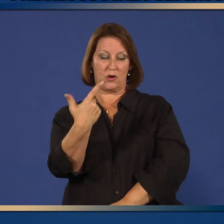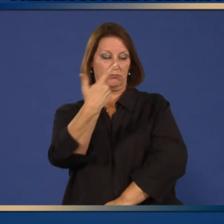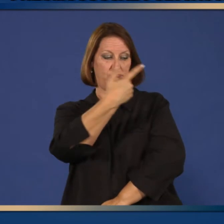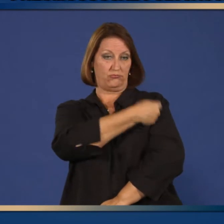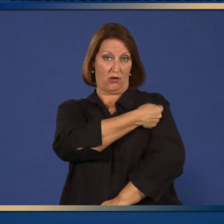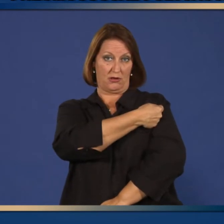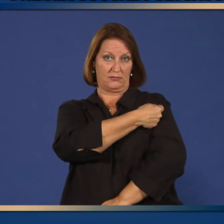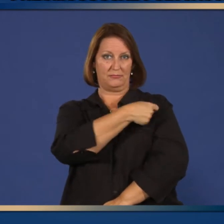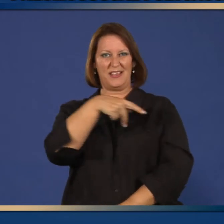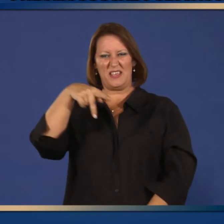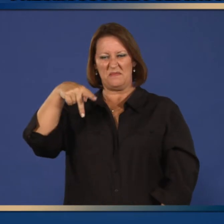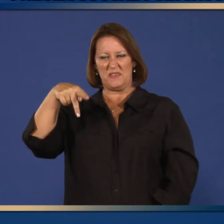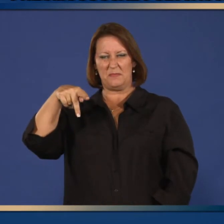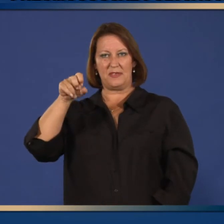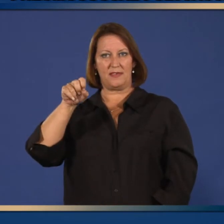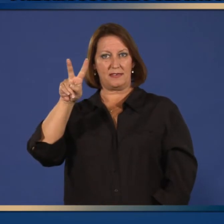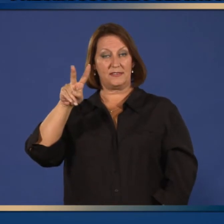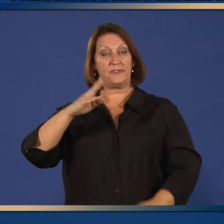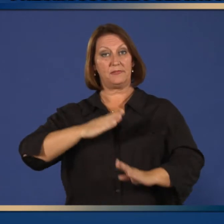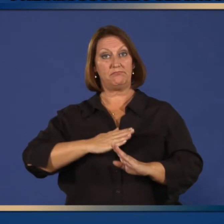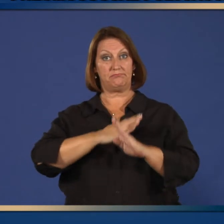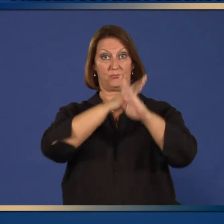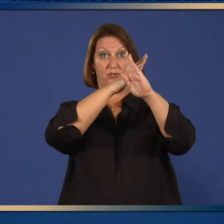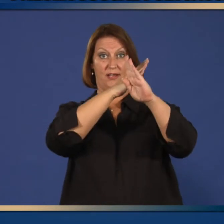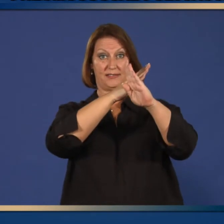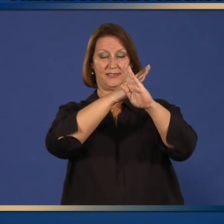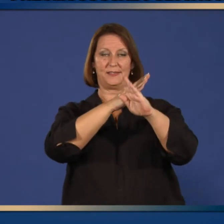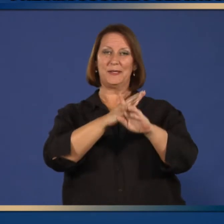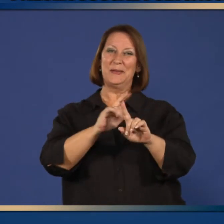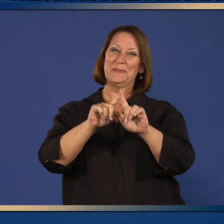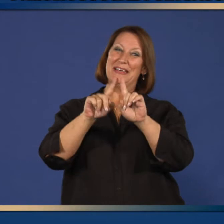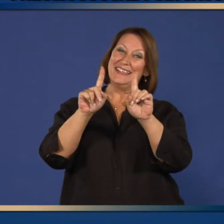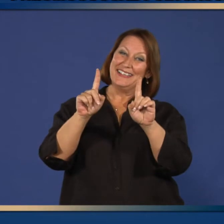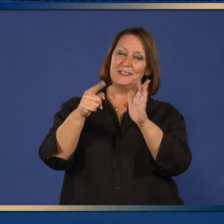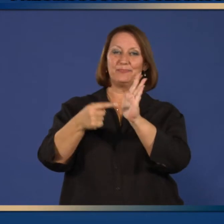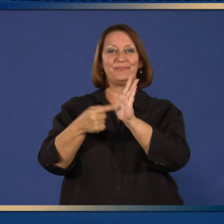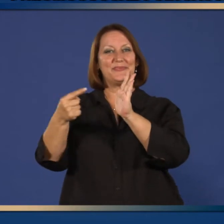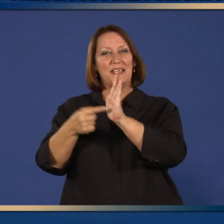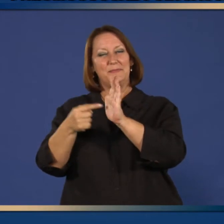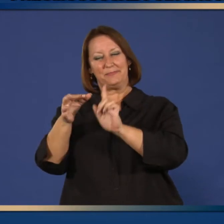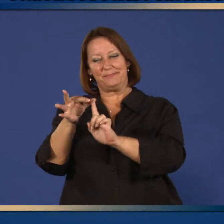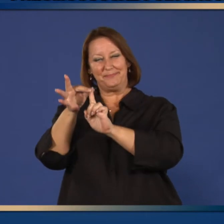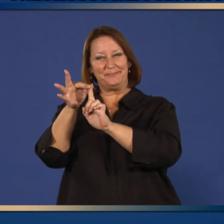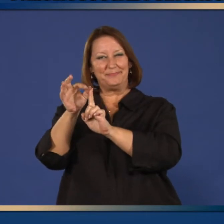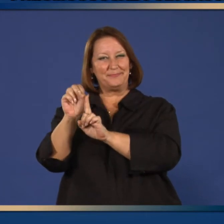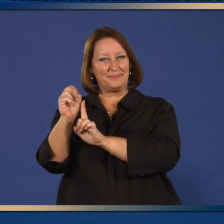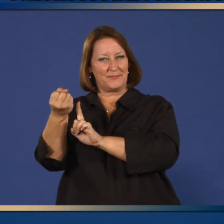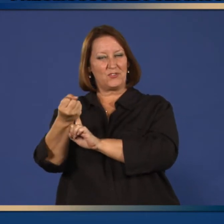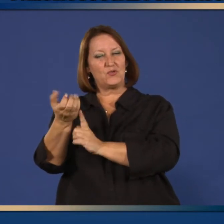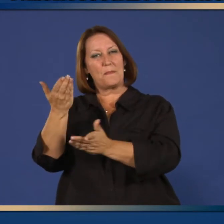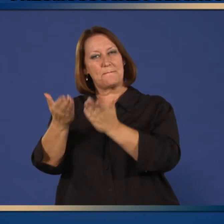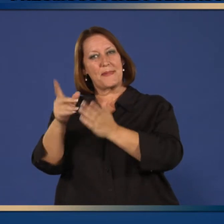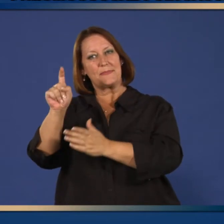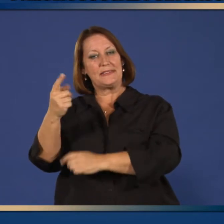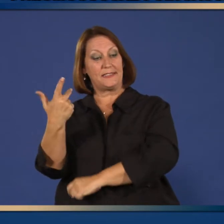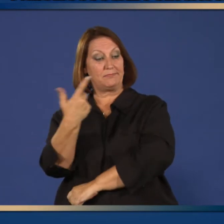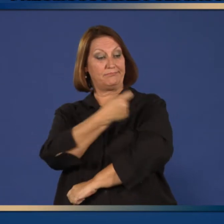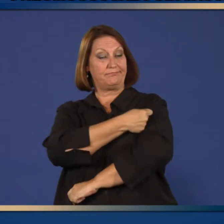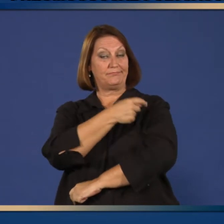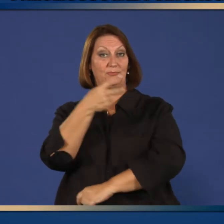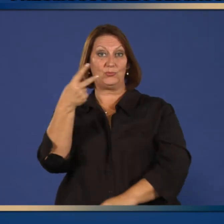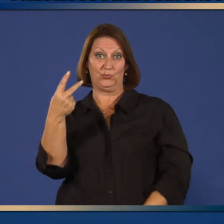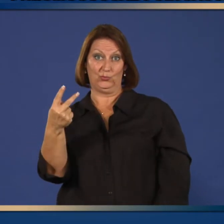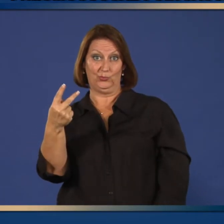Usually, only one dose of PPSV is needed, but under some